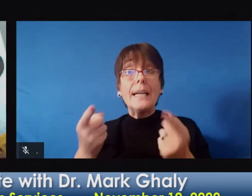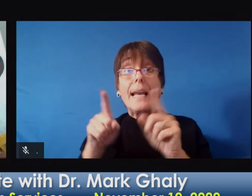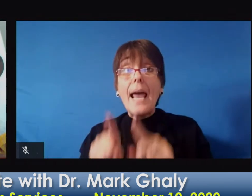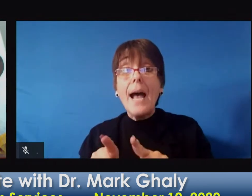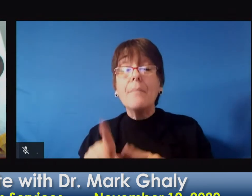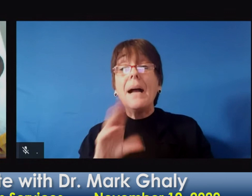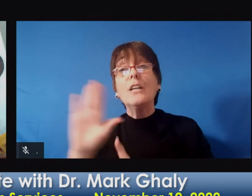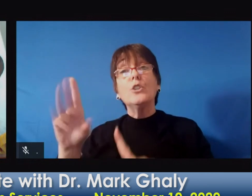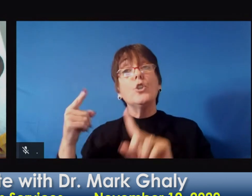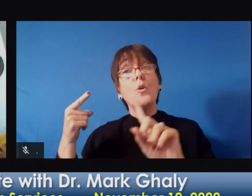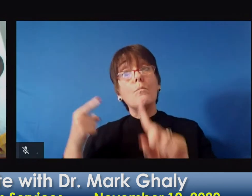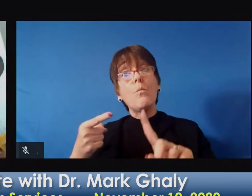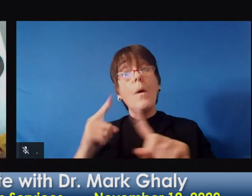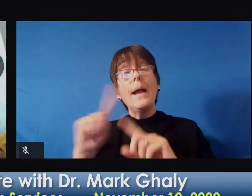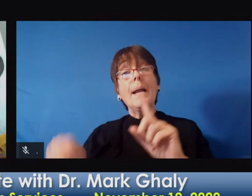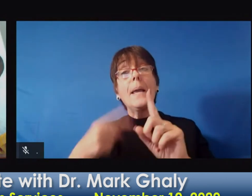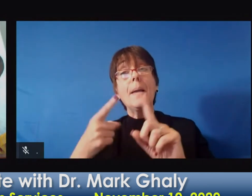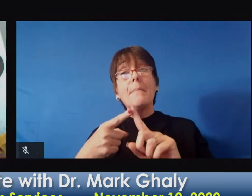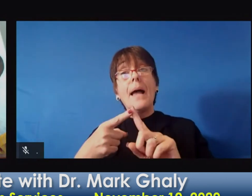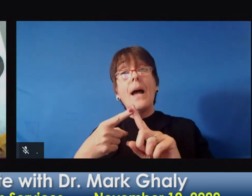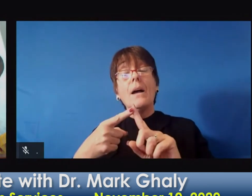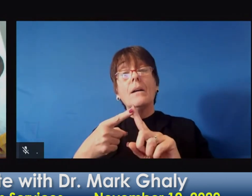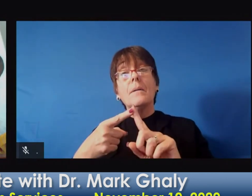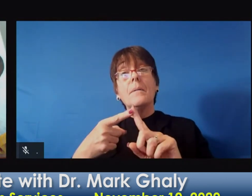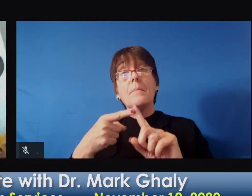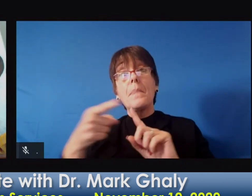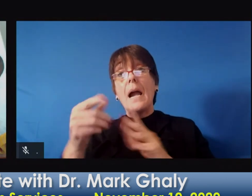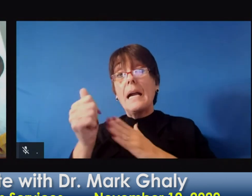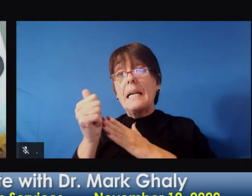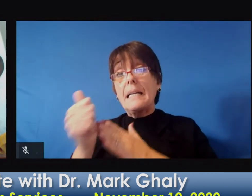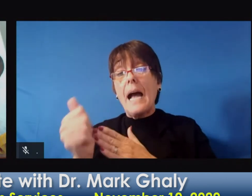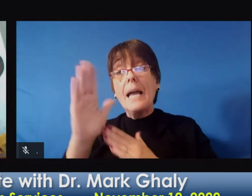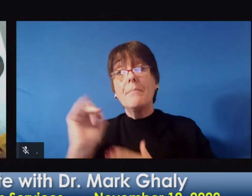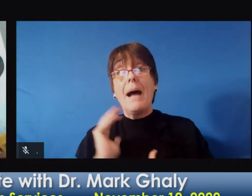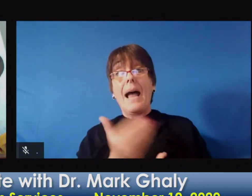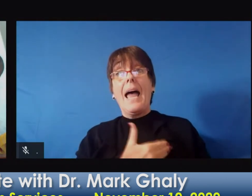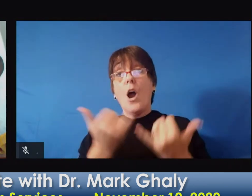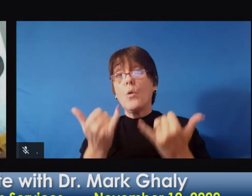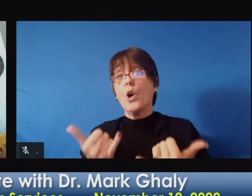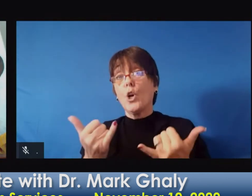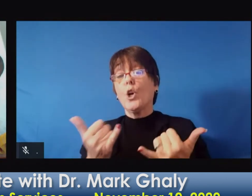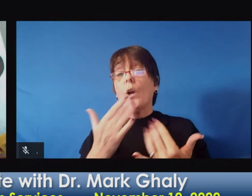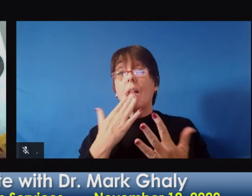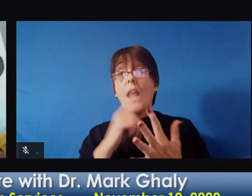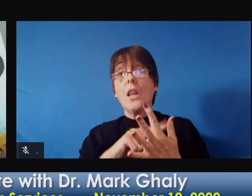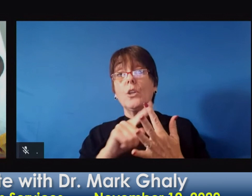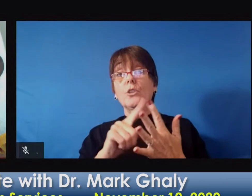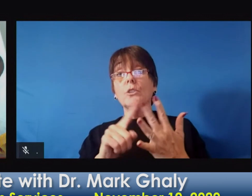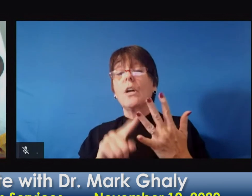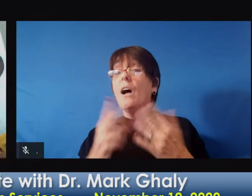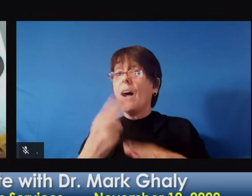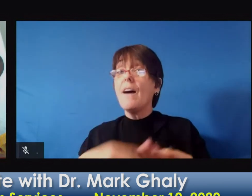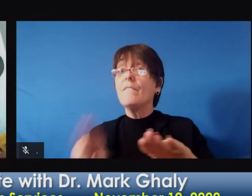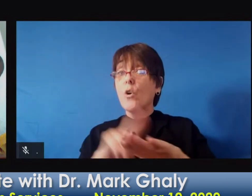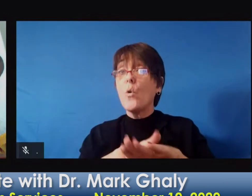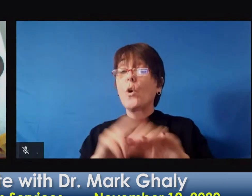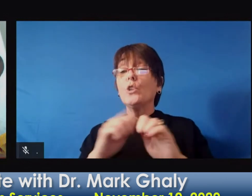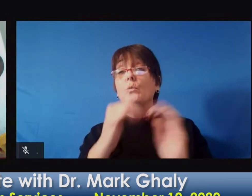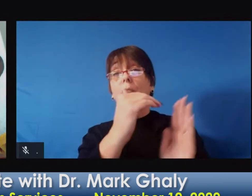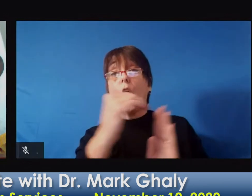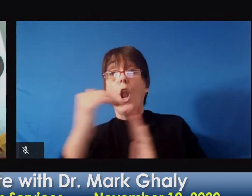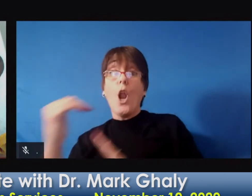your point about it being driven or guided by our current tiering, of course, with lower degrees